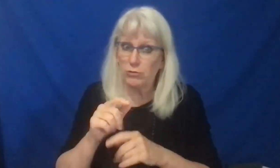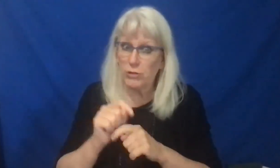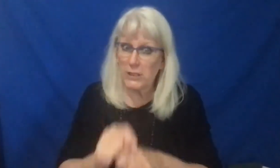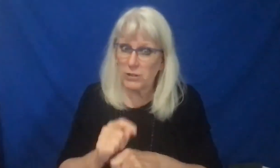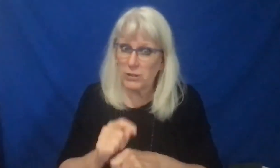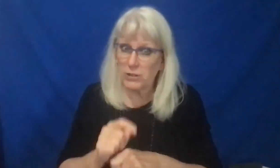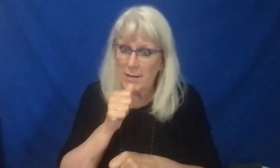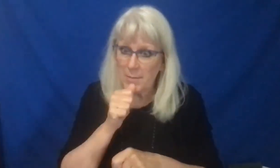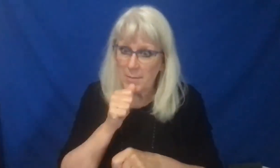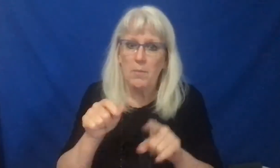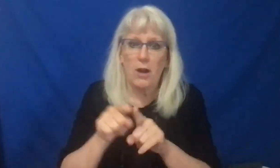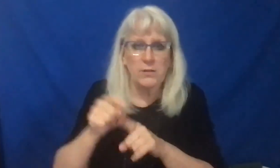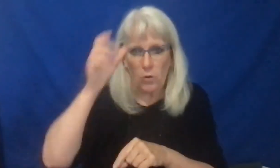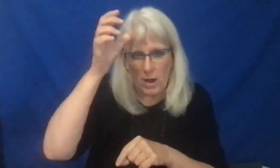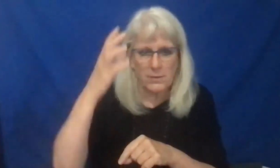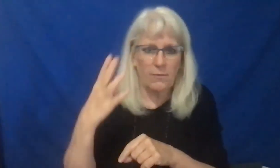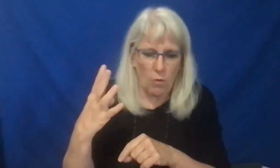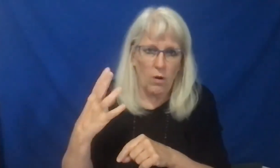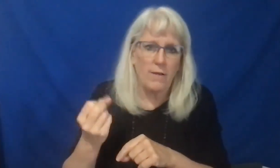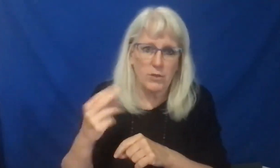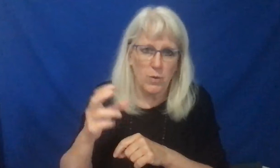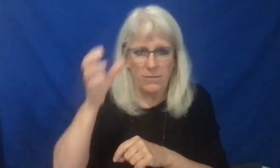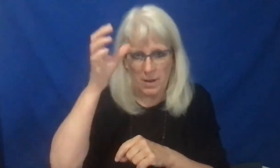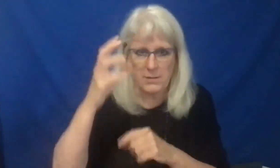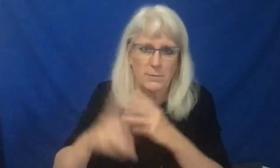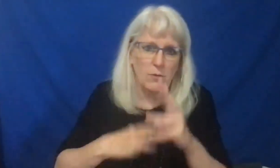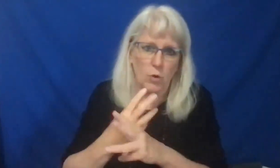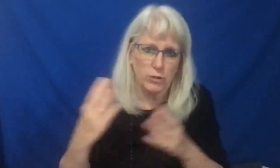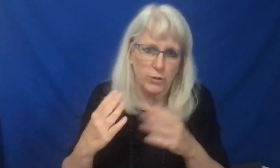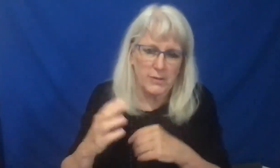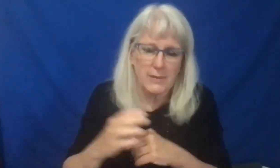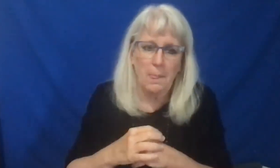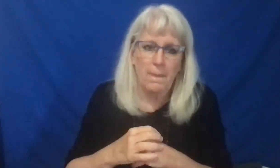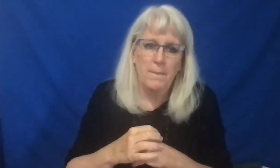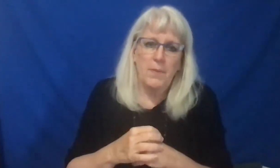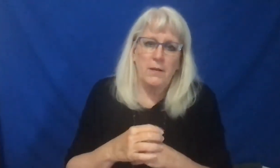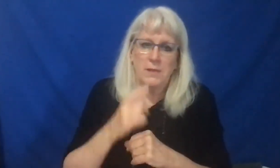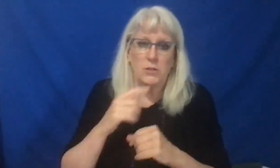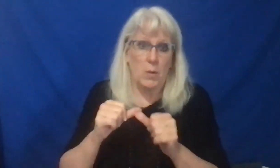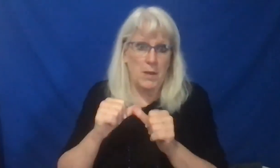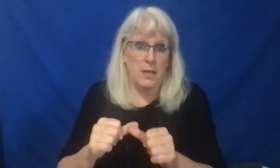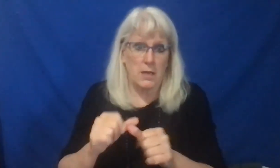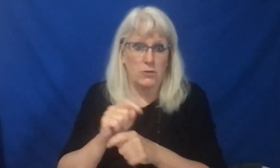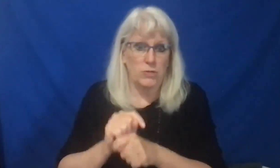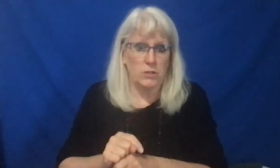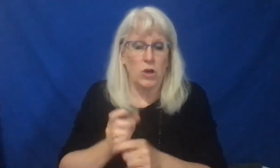also of concept 4 from the 12 concepts of world service, which says that we maintain a traditional right of participation, allowing